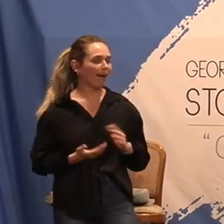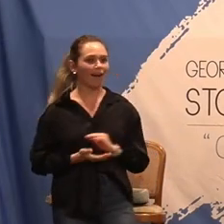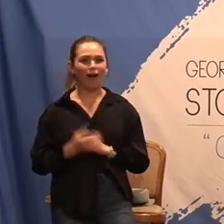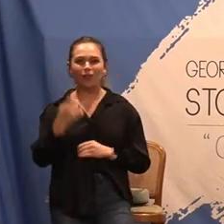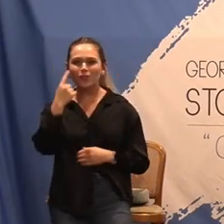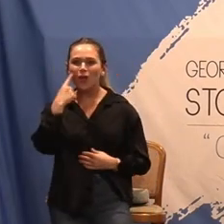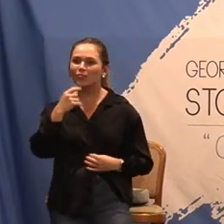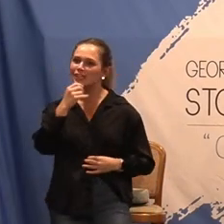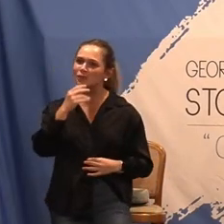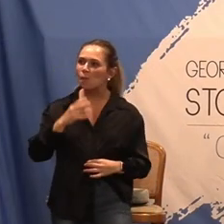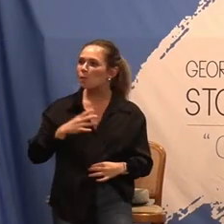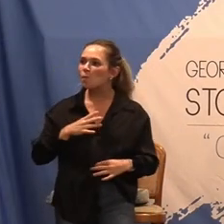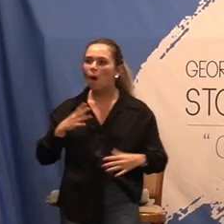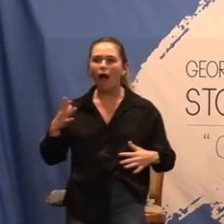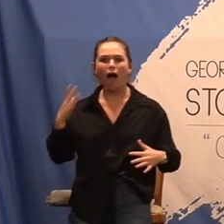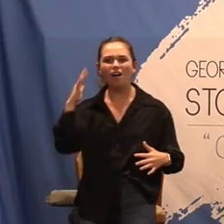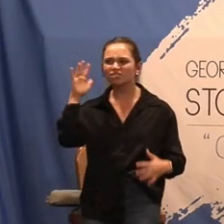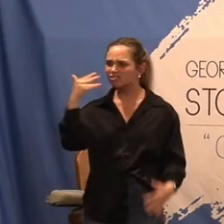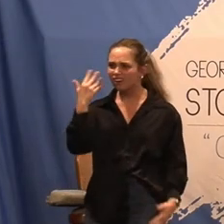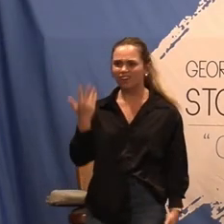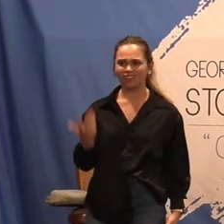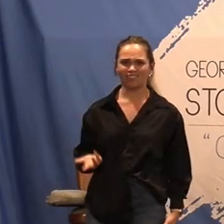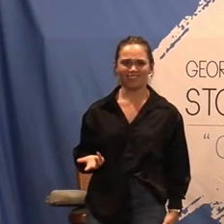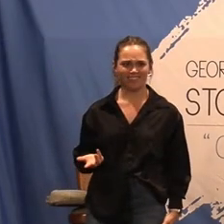And I thought, this lady is a complete kook.